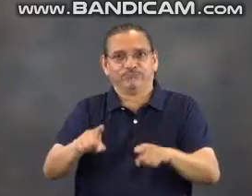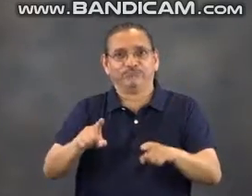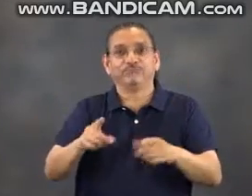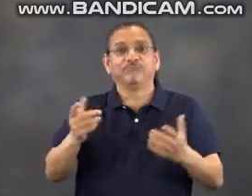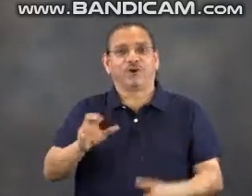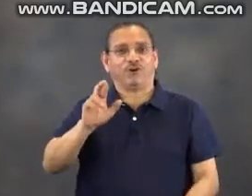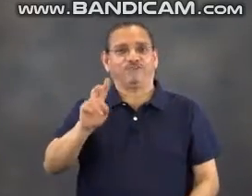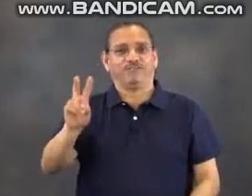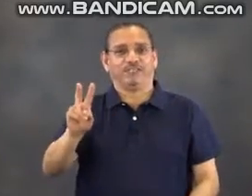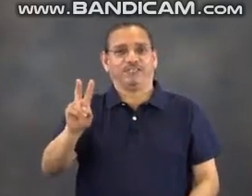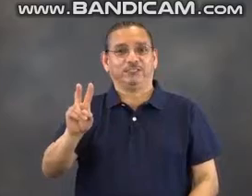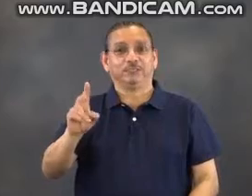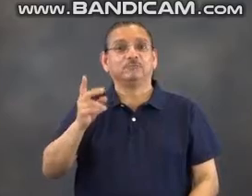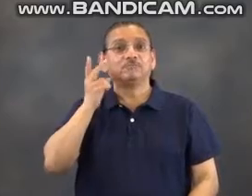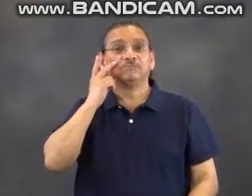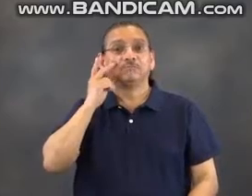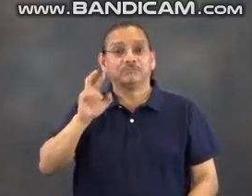We finally agreed to take the RV.